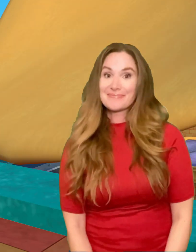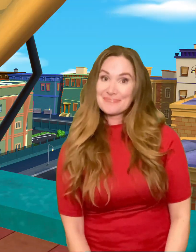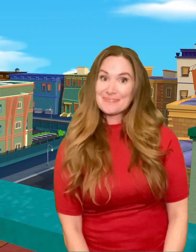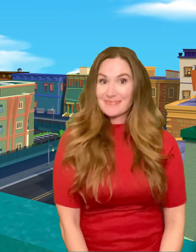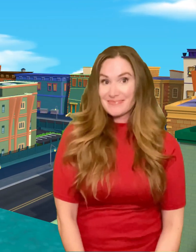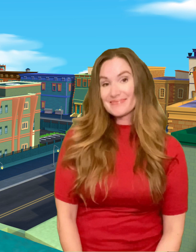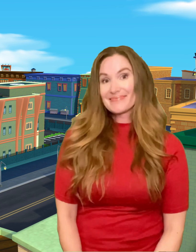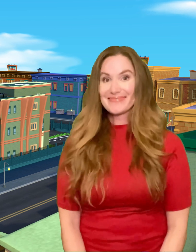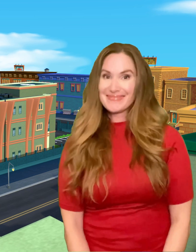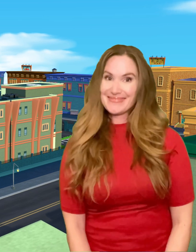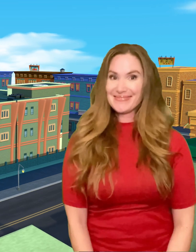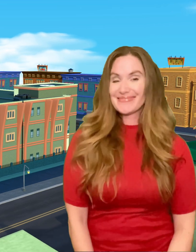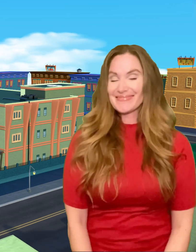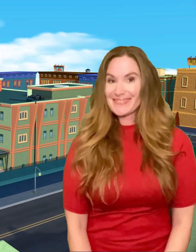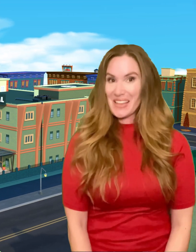mother